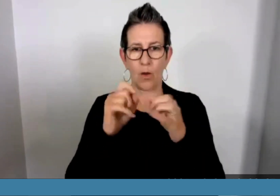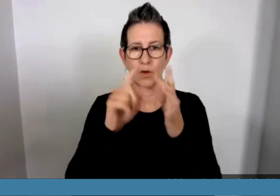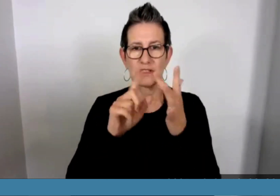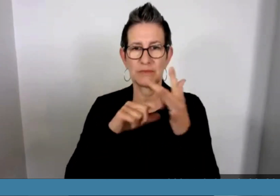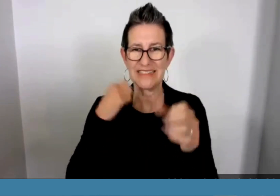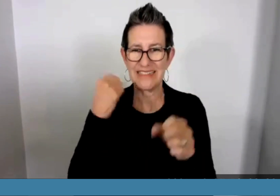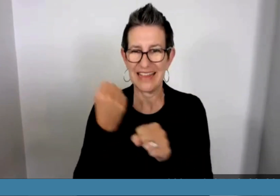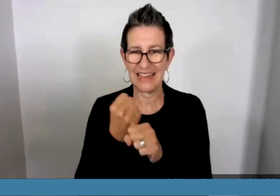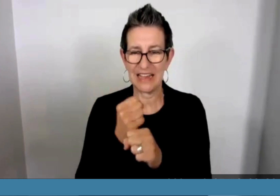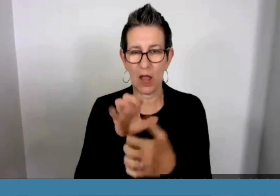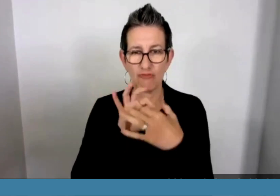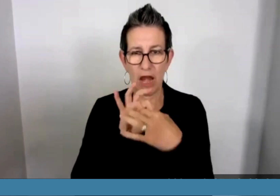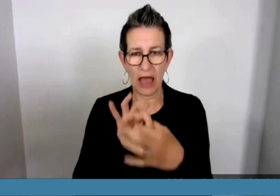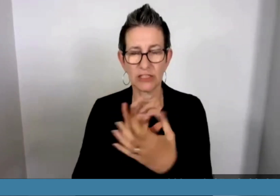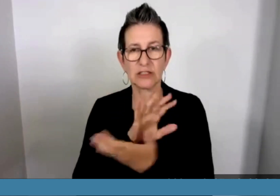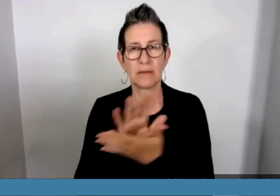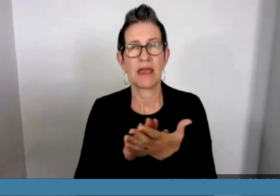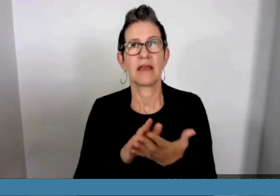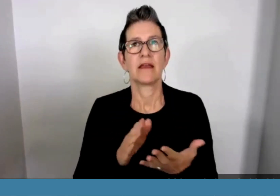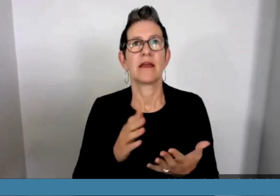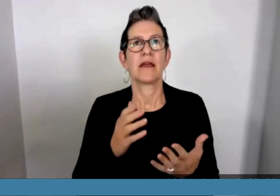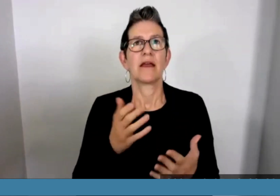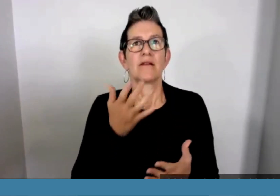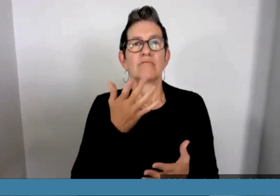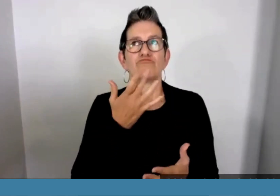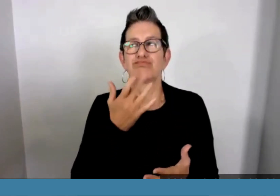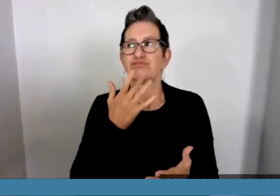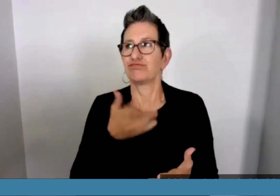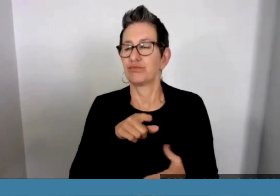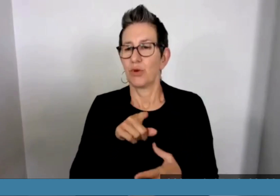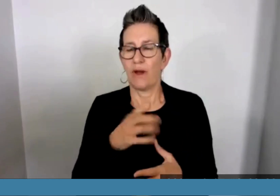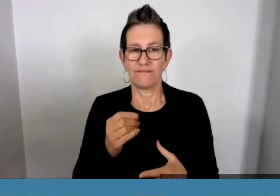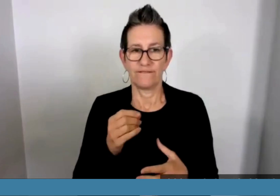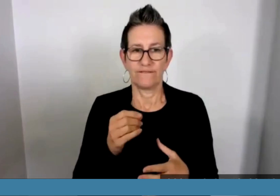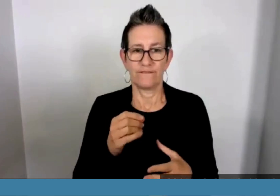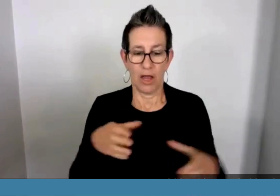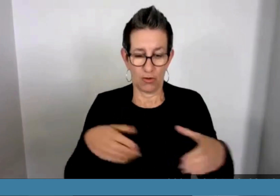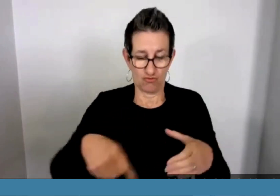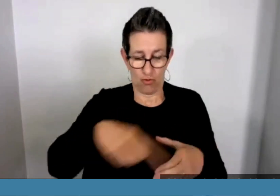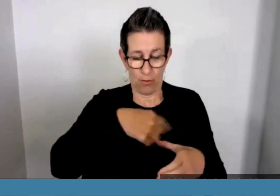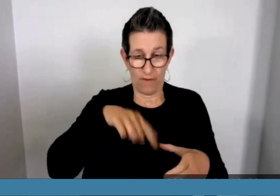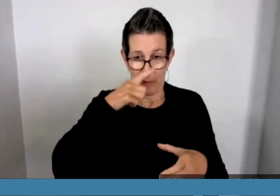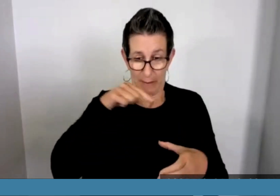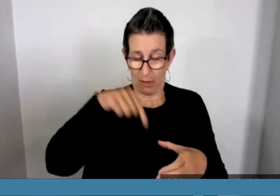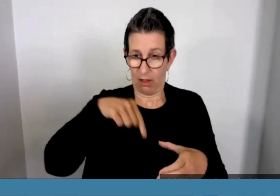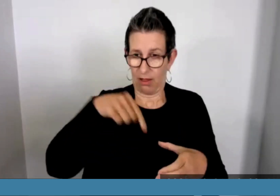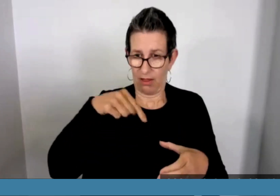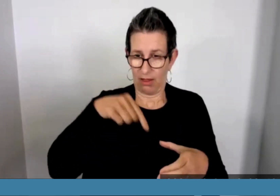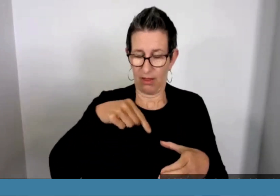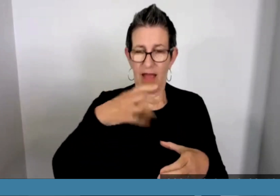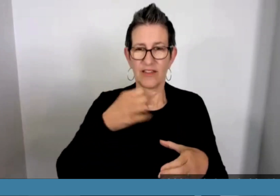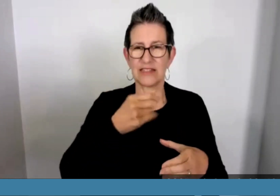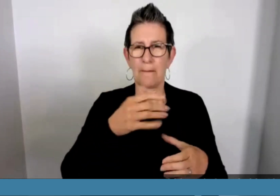relationship is where, say, you have a group of people who have an association